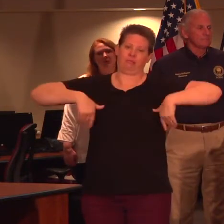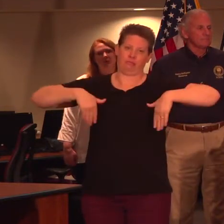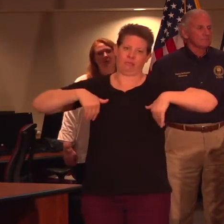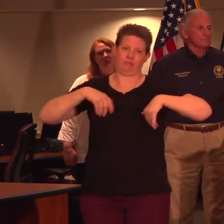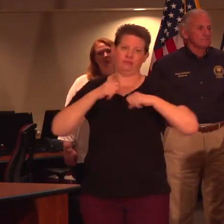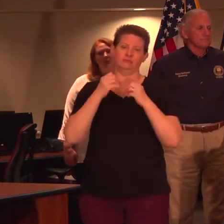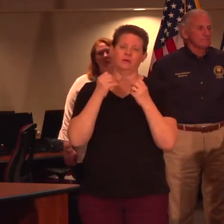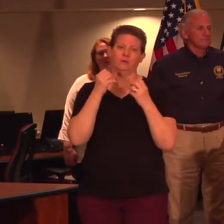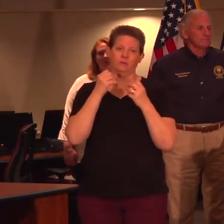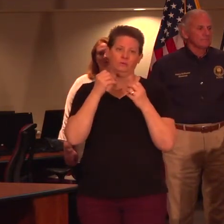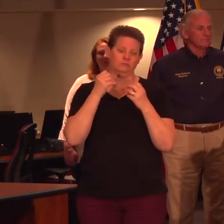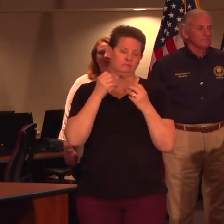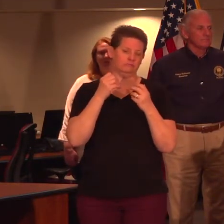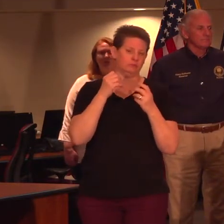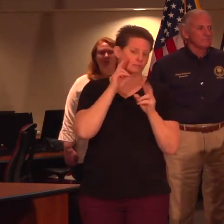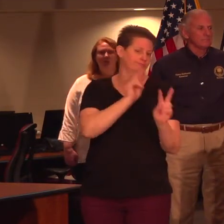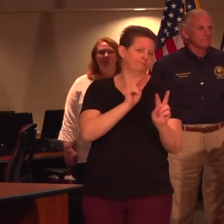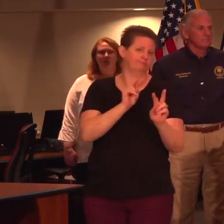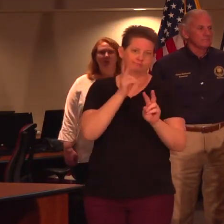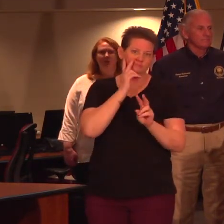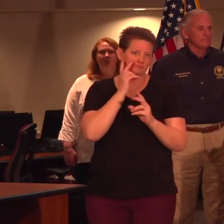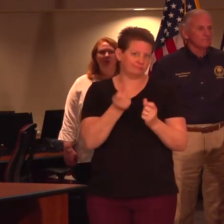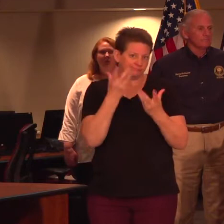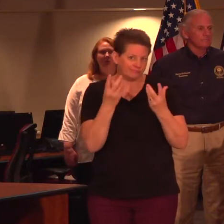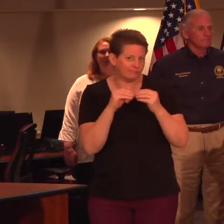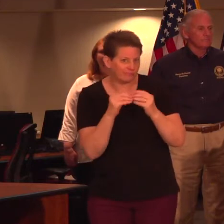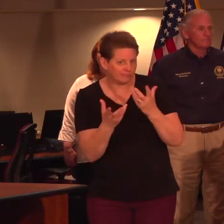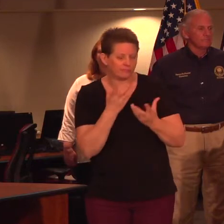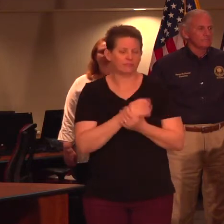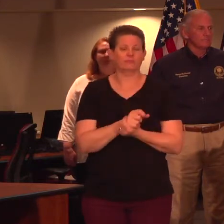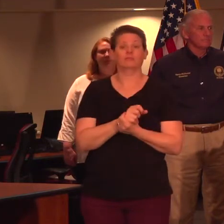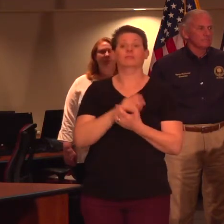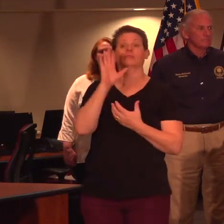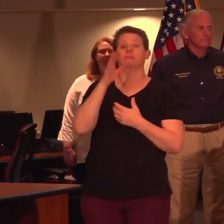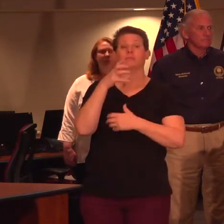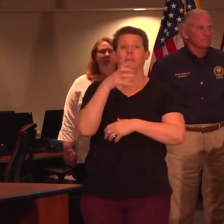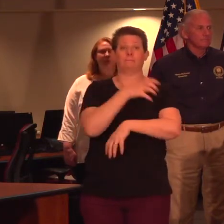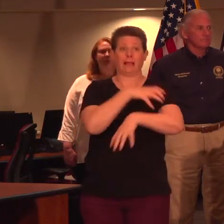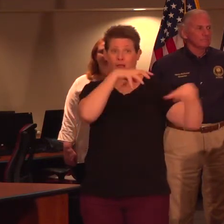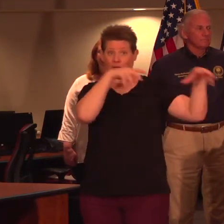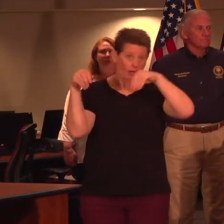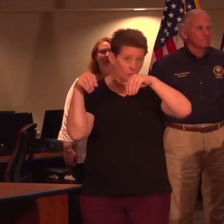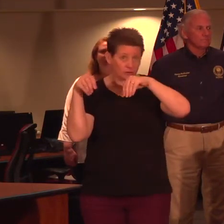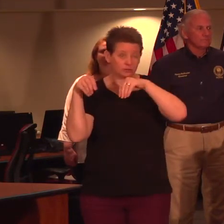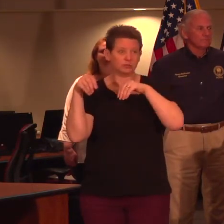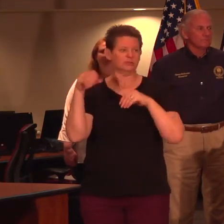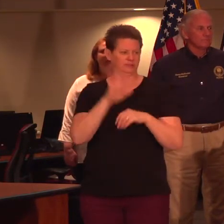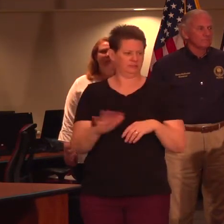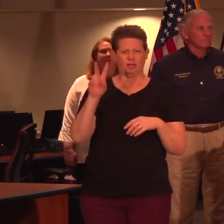that were hardest hit. So we'll continue to look at that number. Peak power outages for this event was